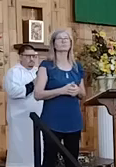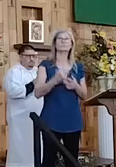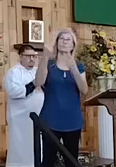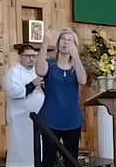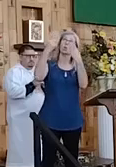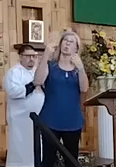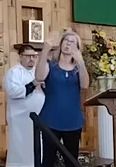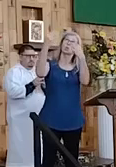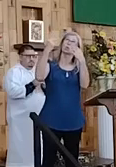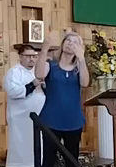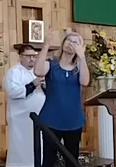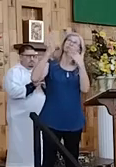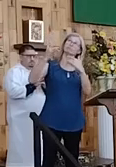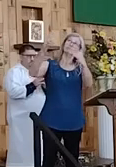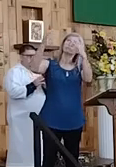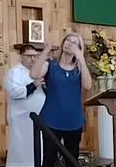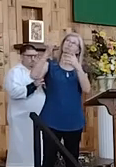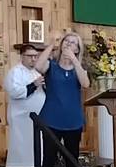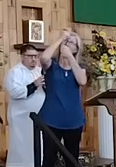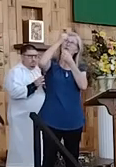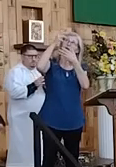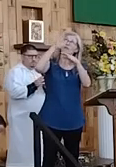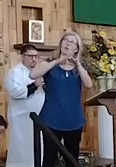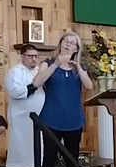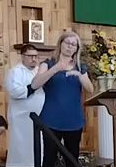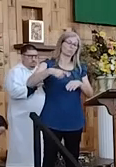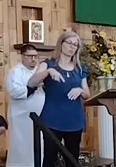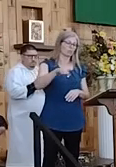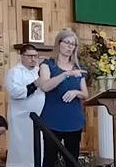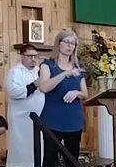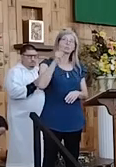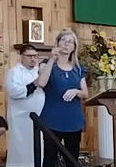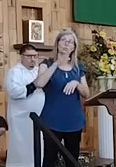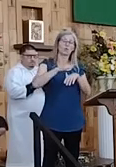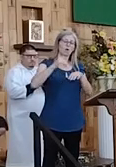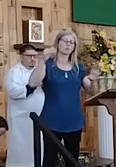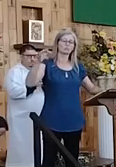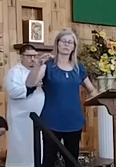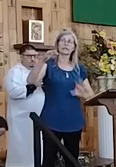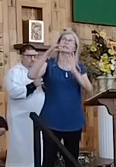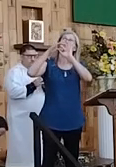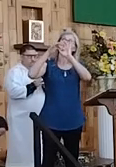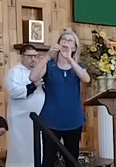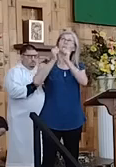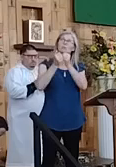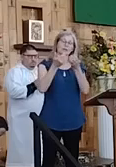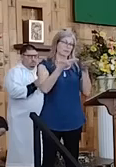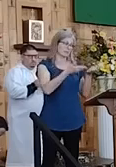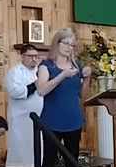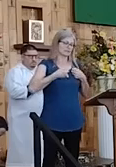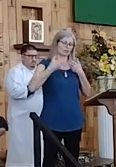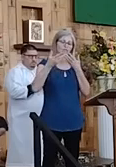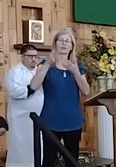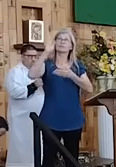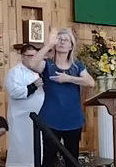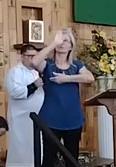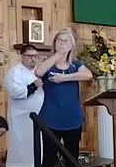kindly, most compassionate Father, on those you unite to yourself by the sacrifice of your